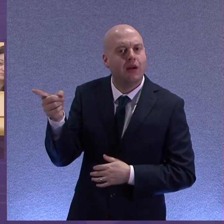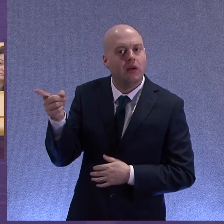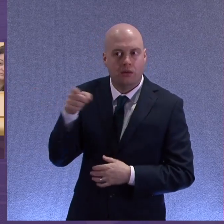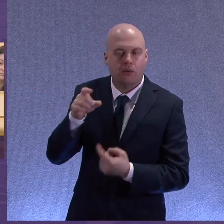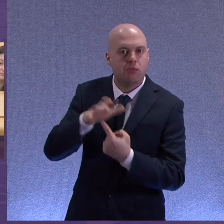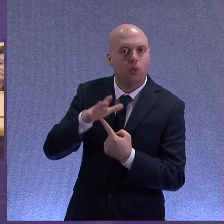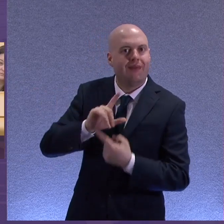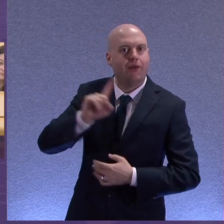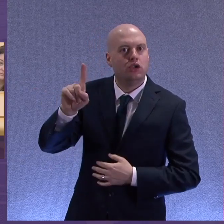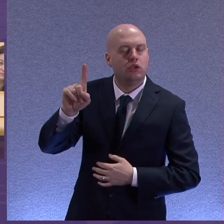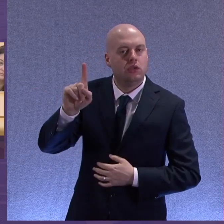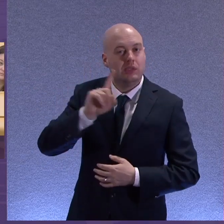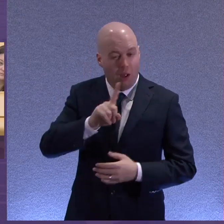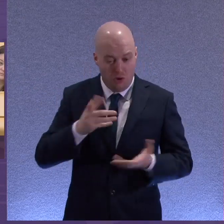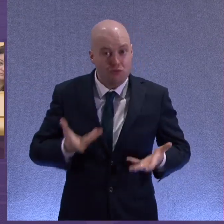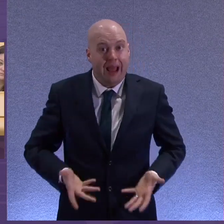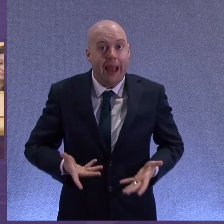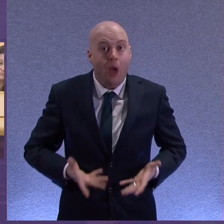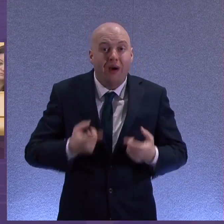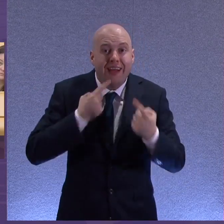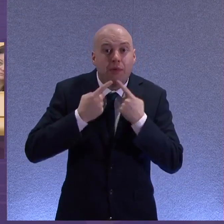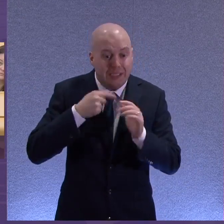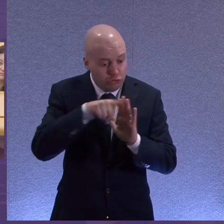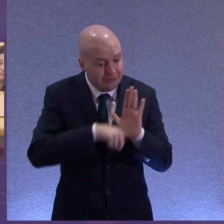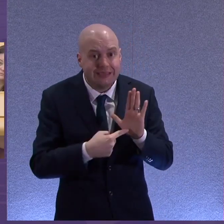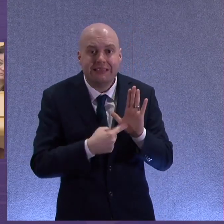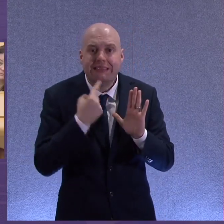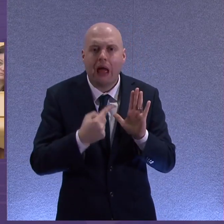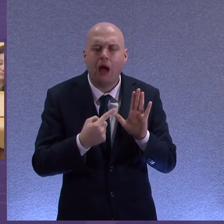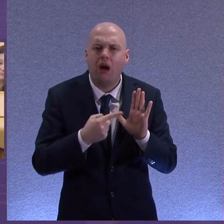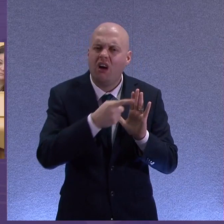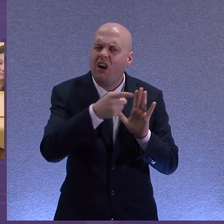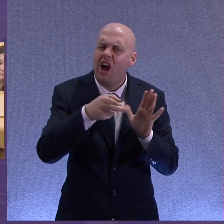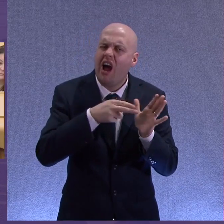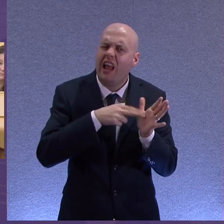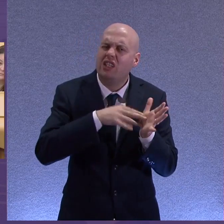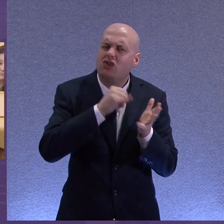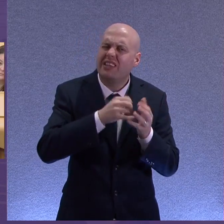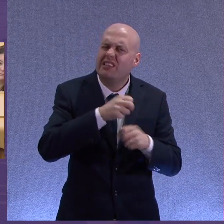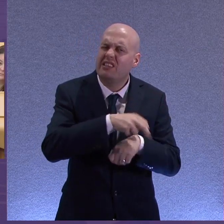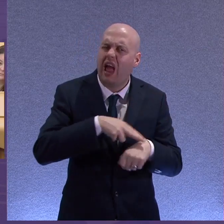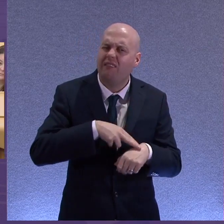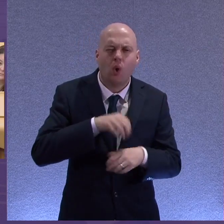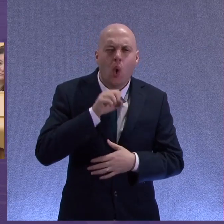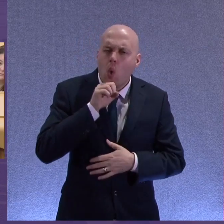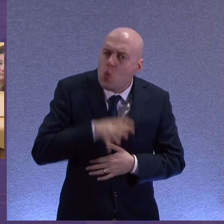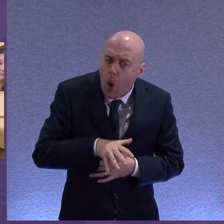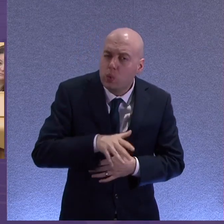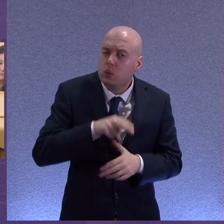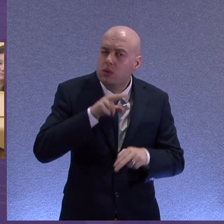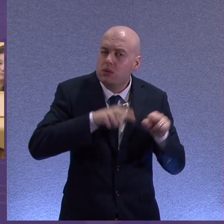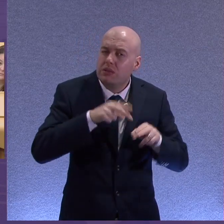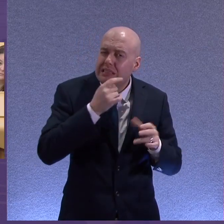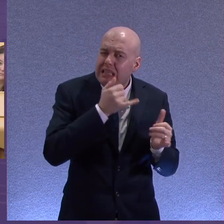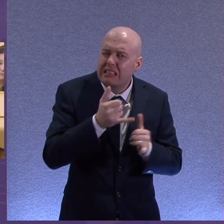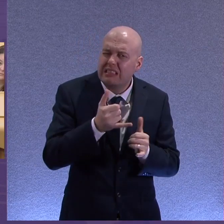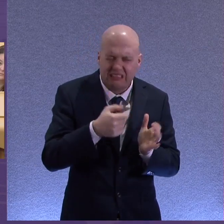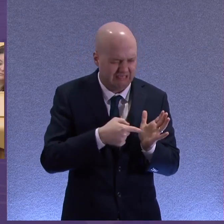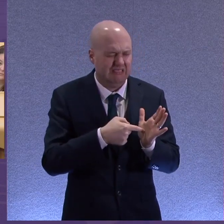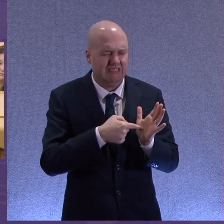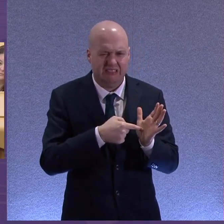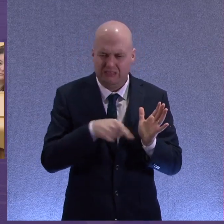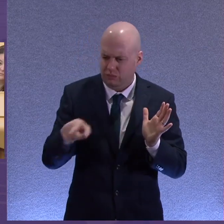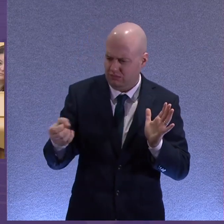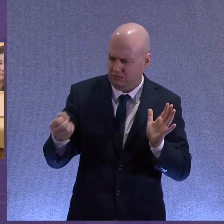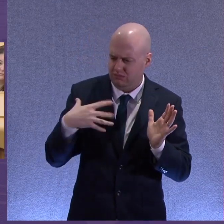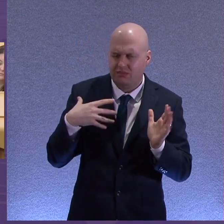this message, which has been sent out on a daily basis and again this afternoon, be updated to ensure that the concerns of frontline